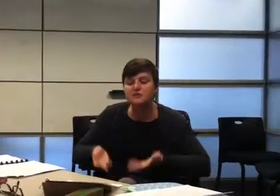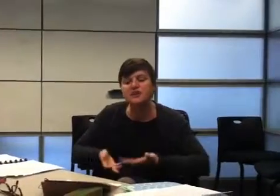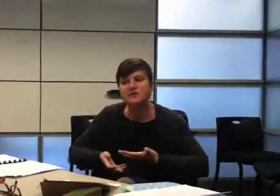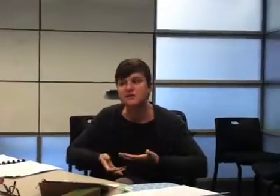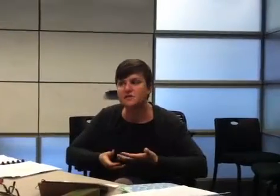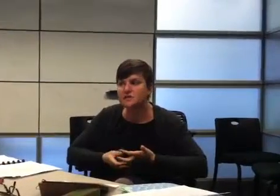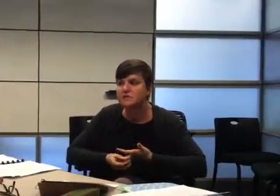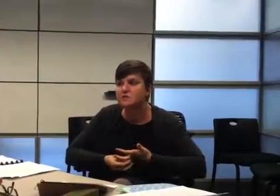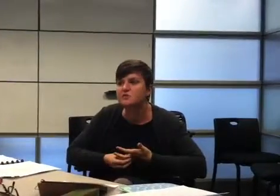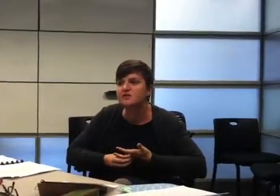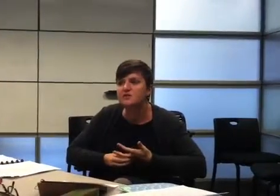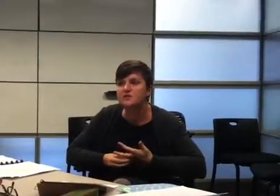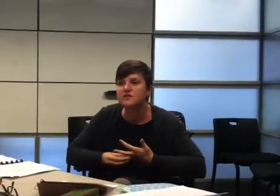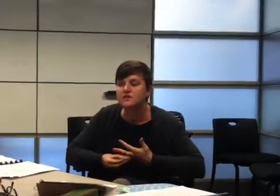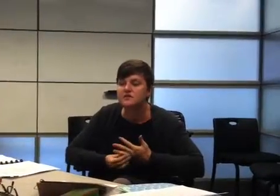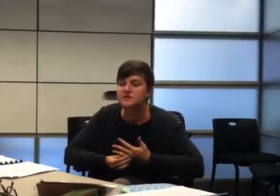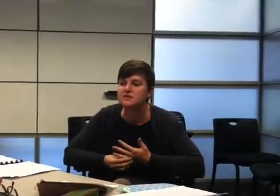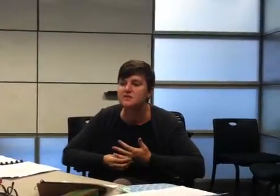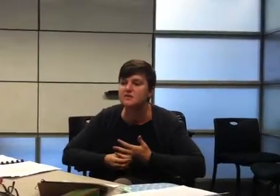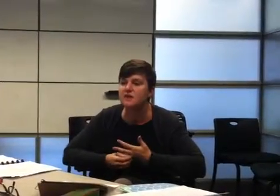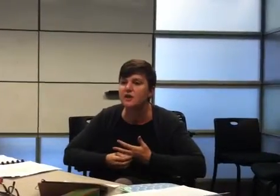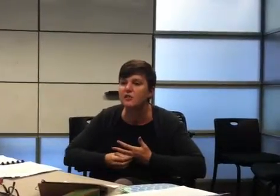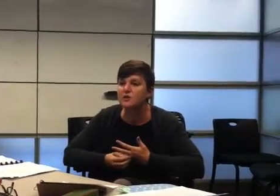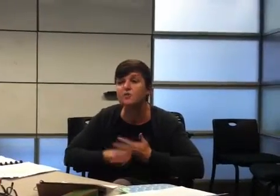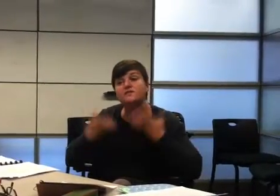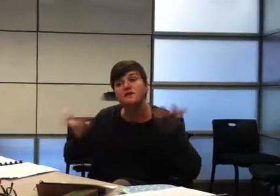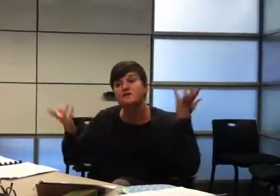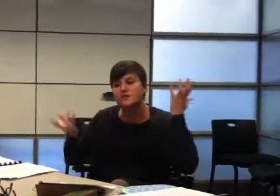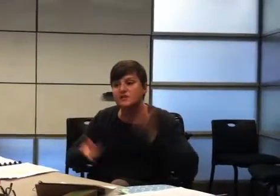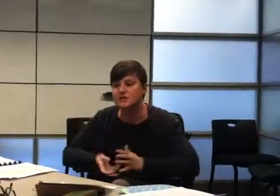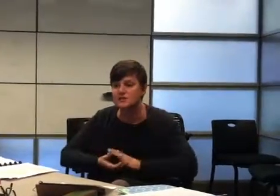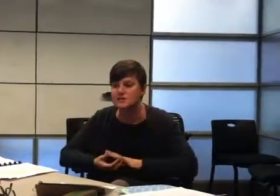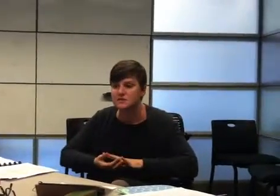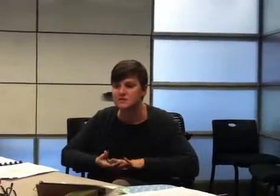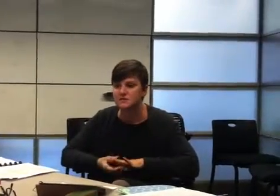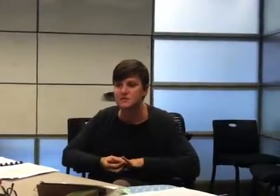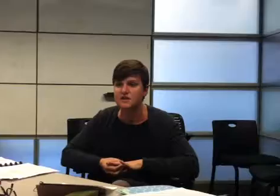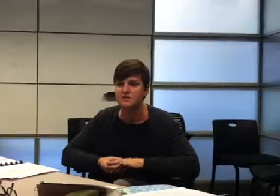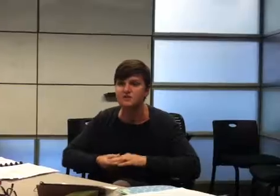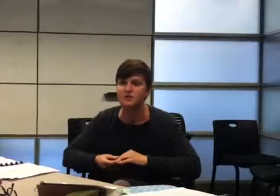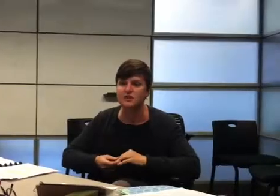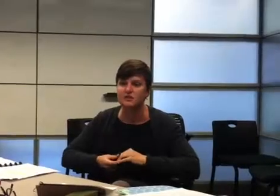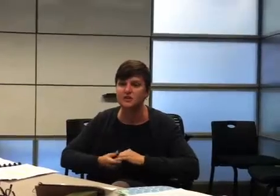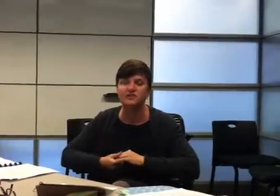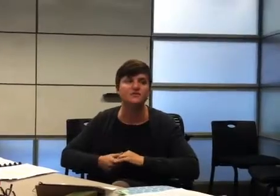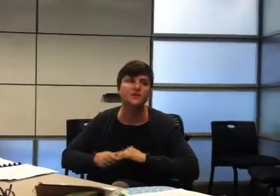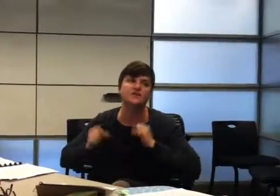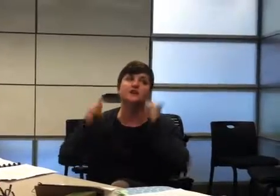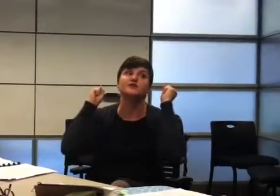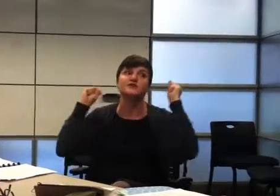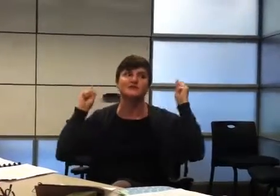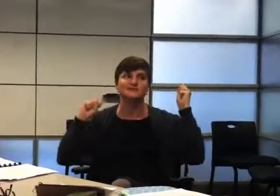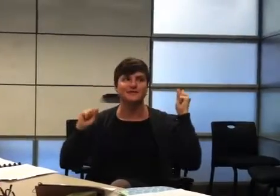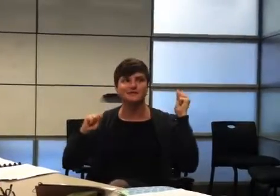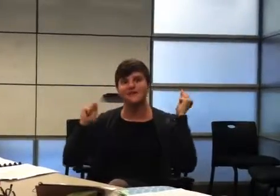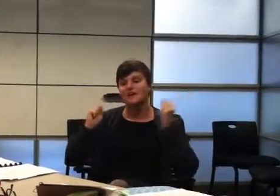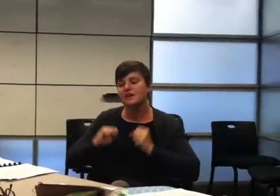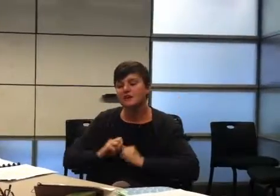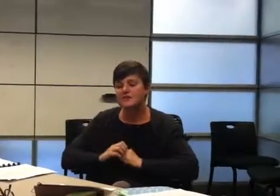sample activities. One of my favorite things to do, and one of their favorite things, it turns out to do because it often involves colors,